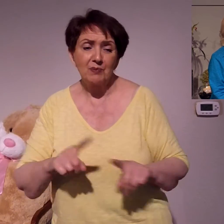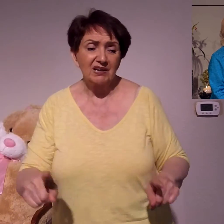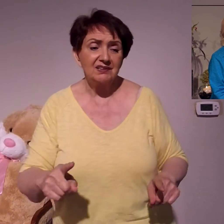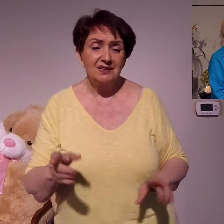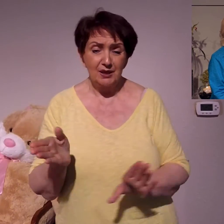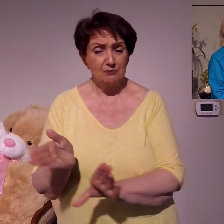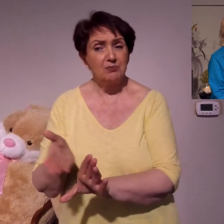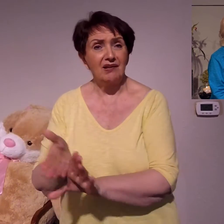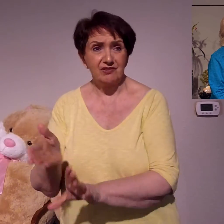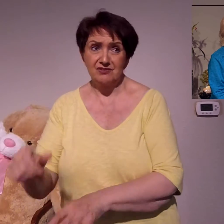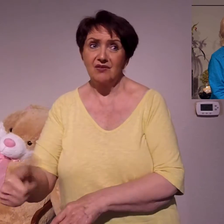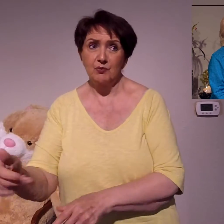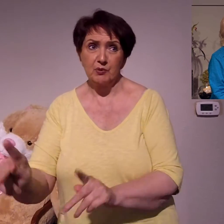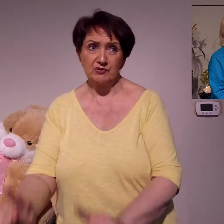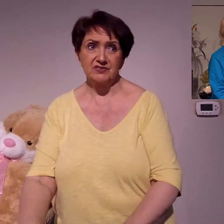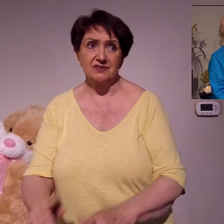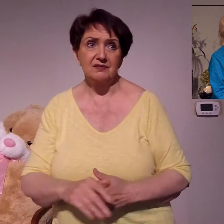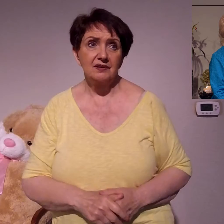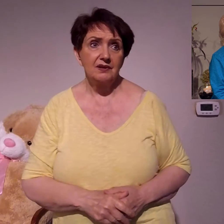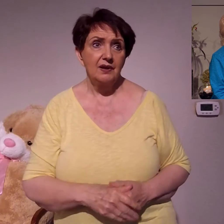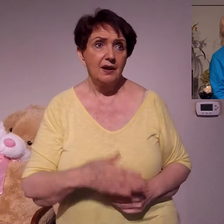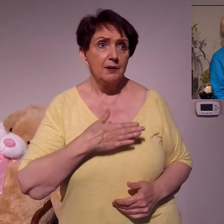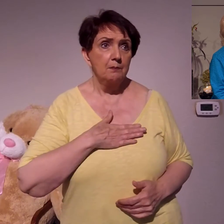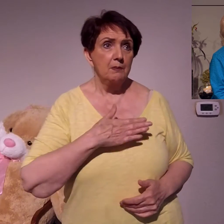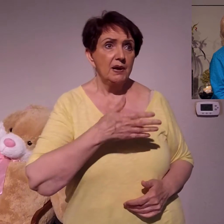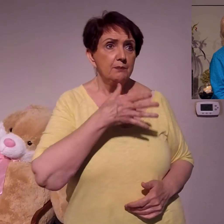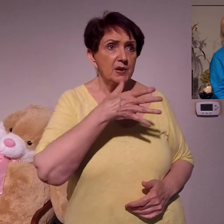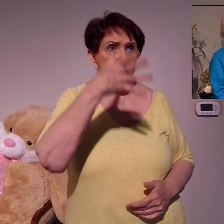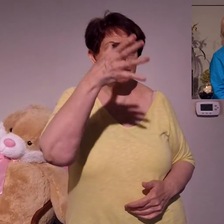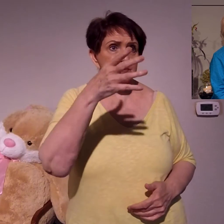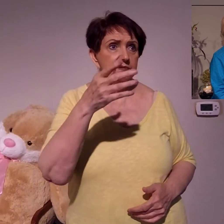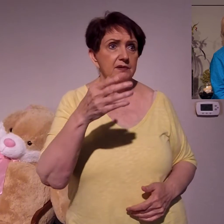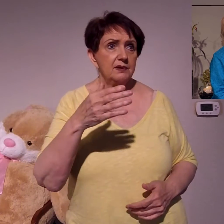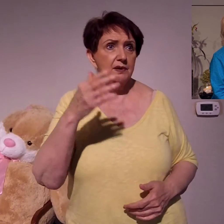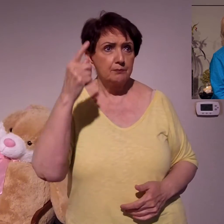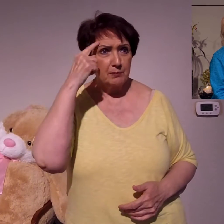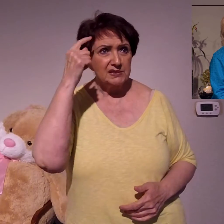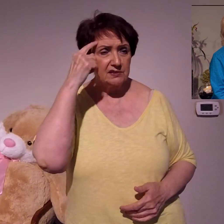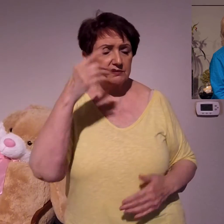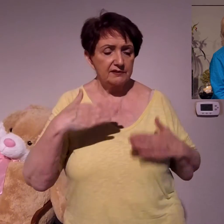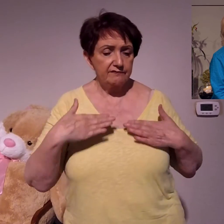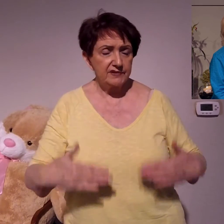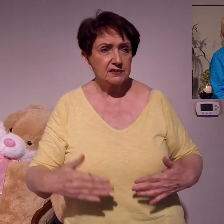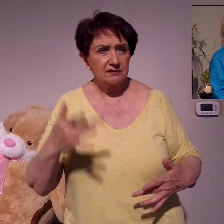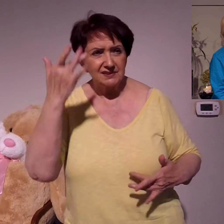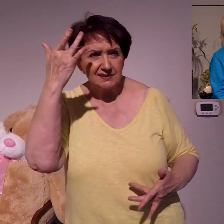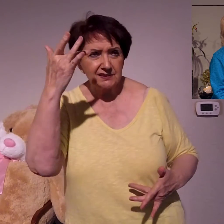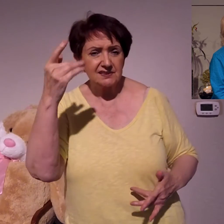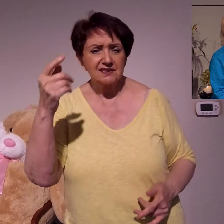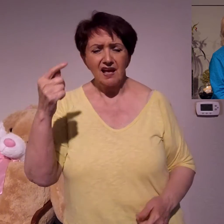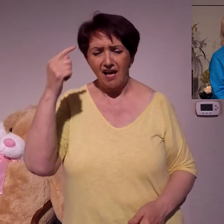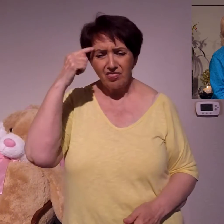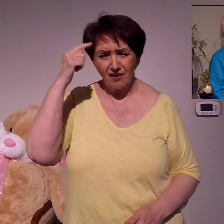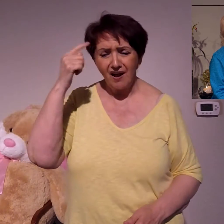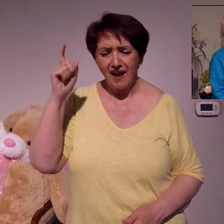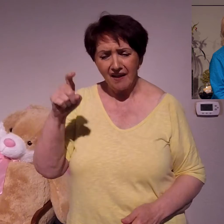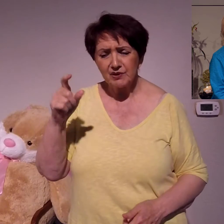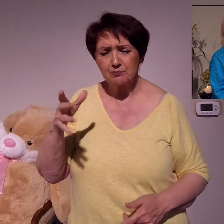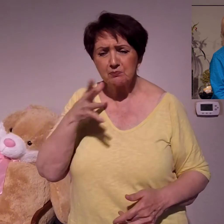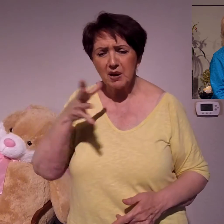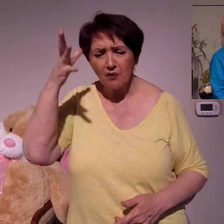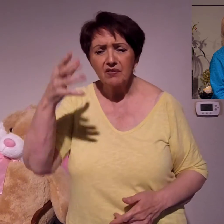person. In my case, my parents' mental and physical illness caused me to think I had to parent them. So